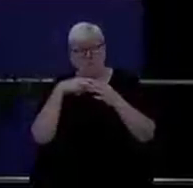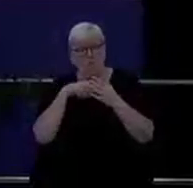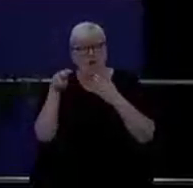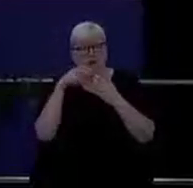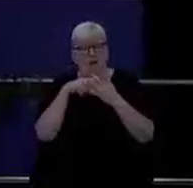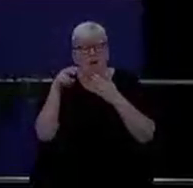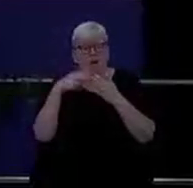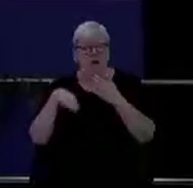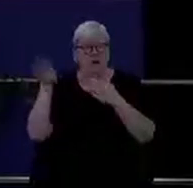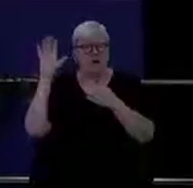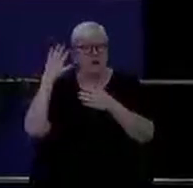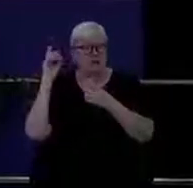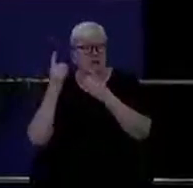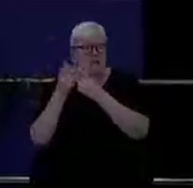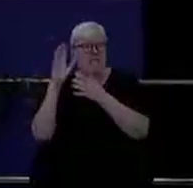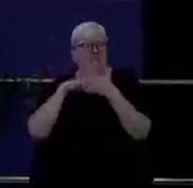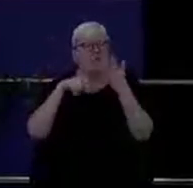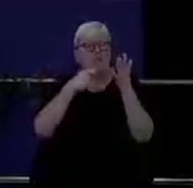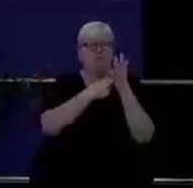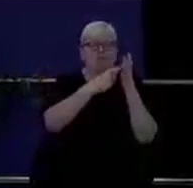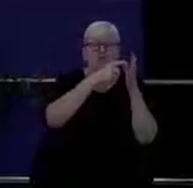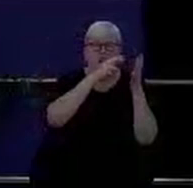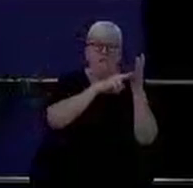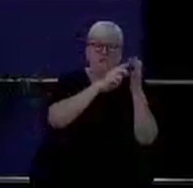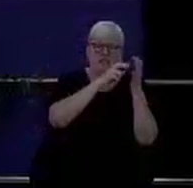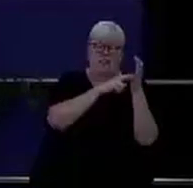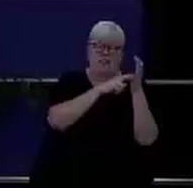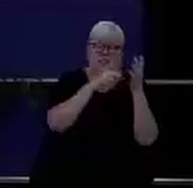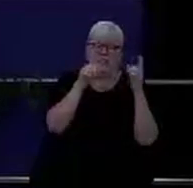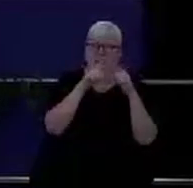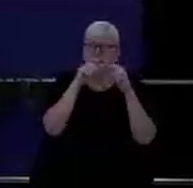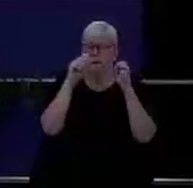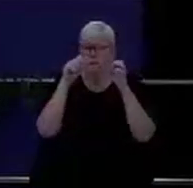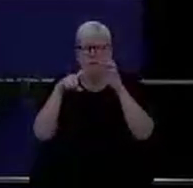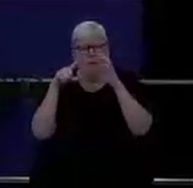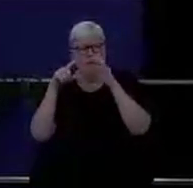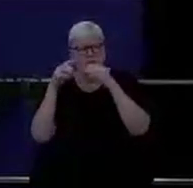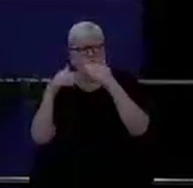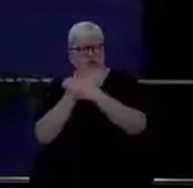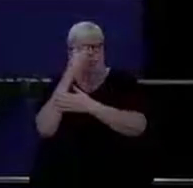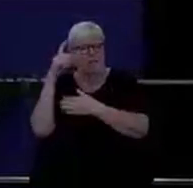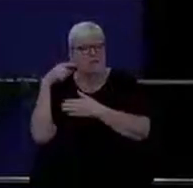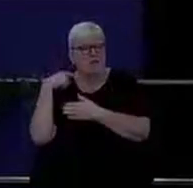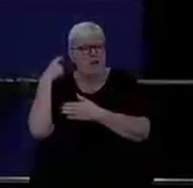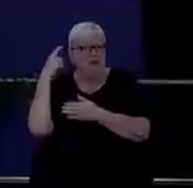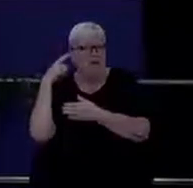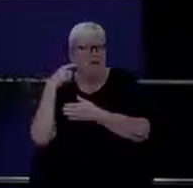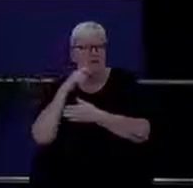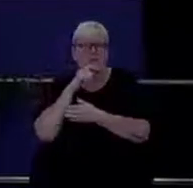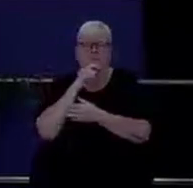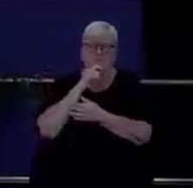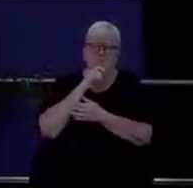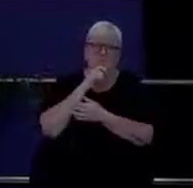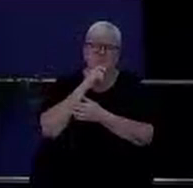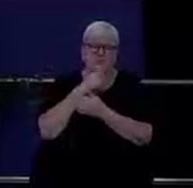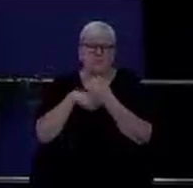I hear a sound from the raven like a pebble being thrown down a well, a sound I had never heard before coming here, but it has become a